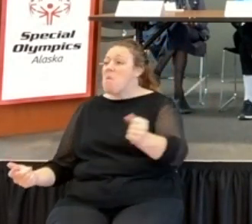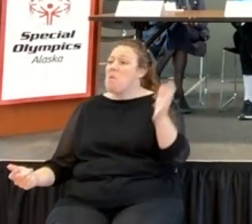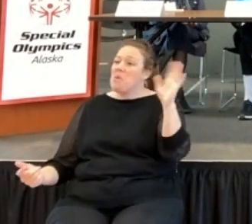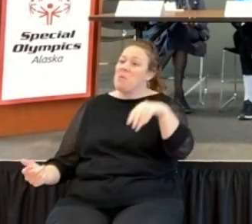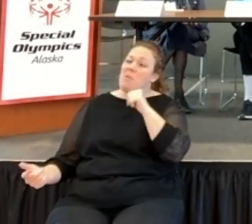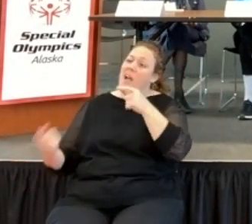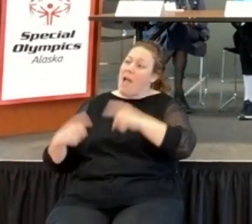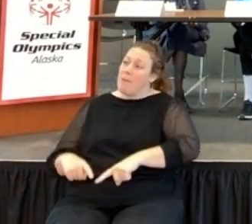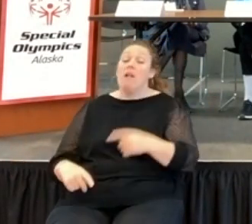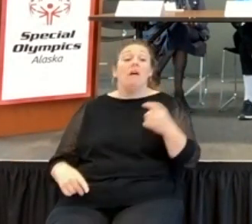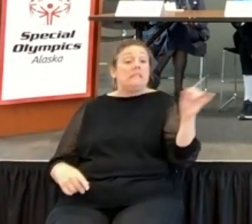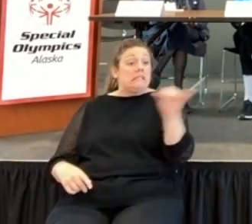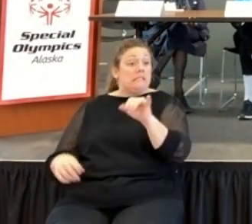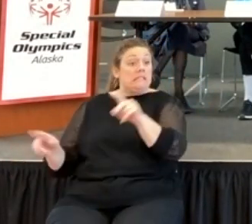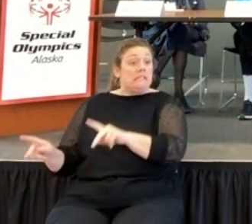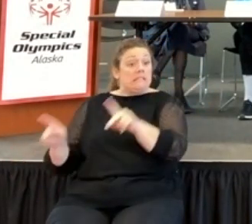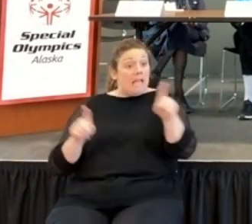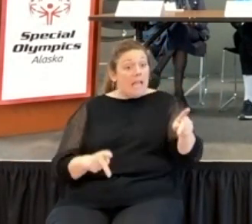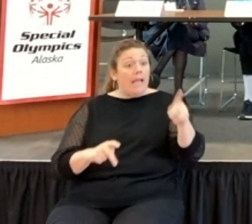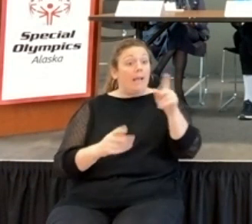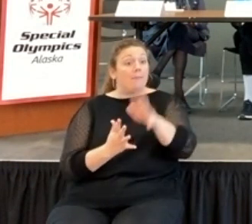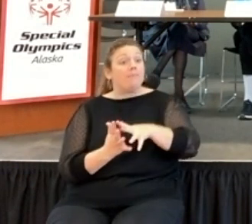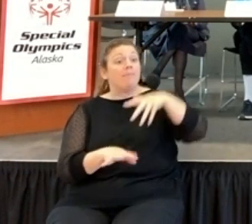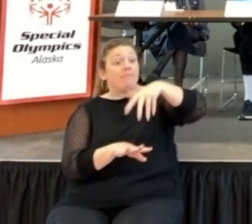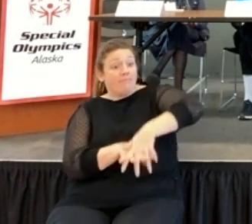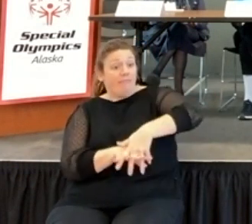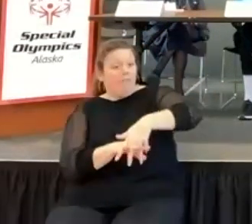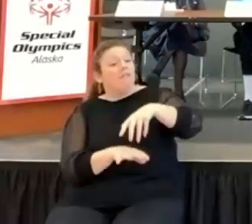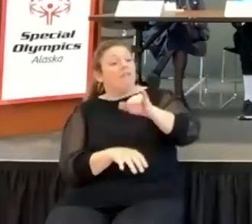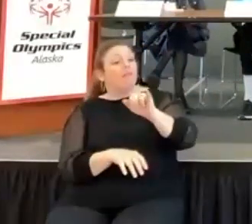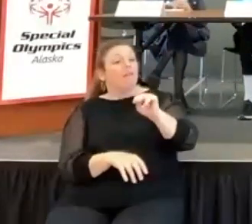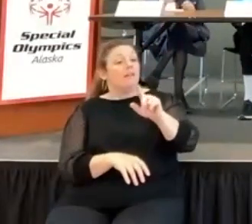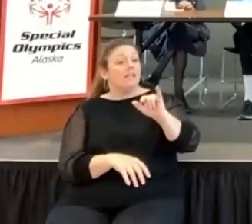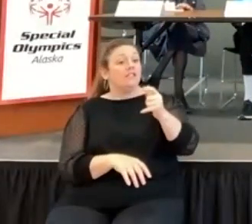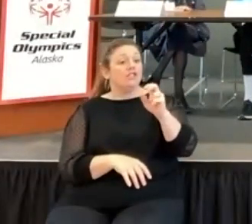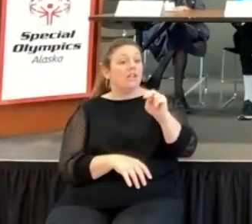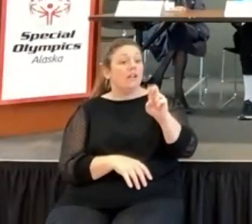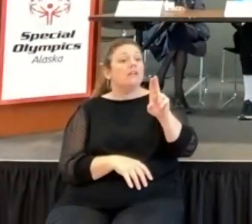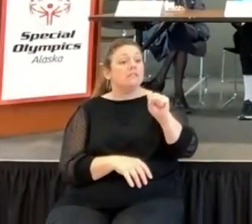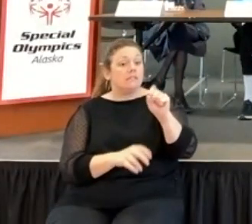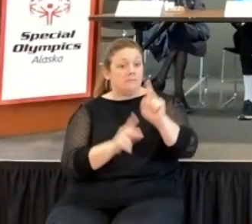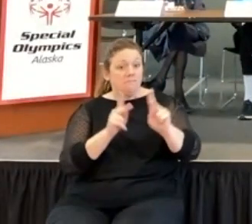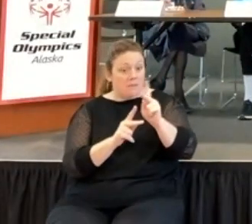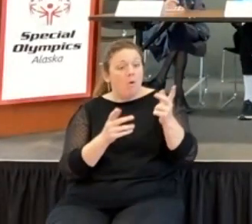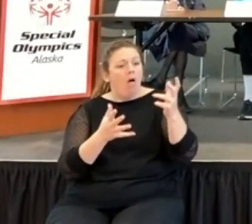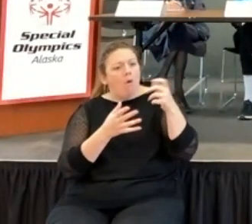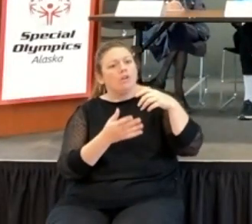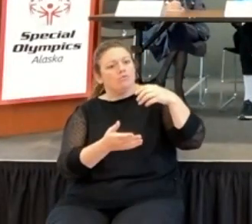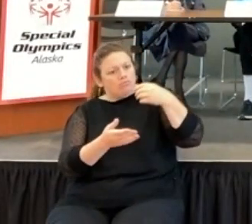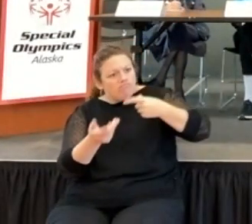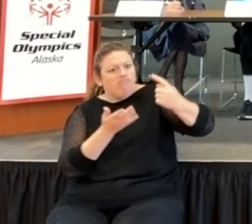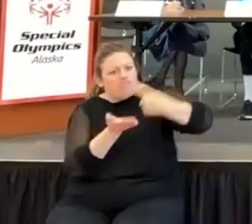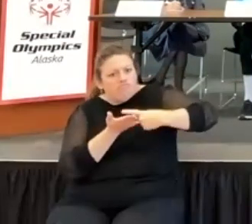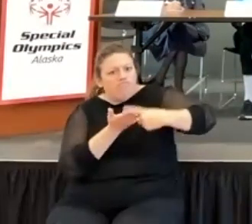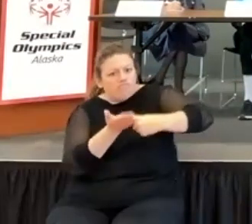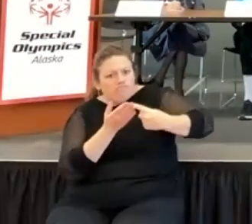the indigenous people, just to talk to people and talk to them how my life went when I was told that I